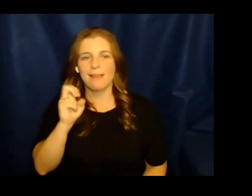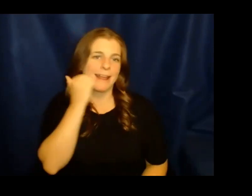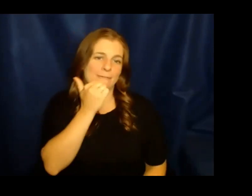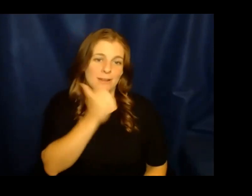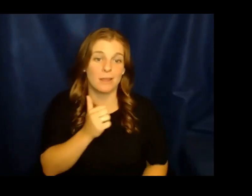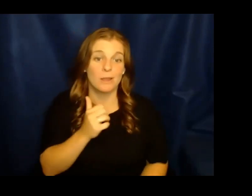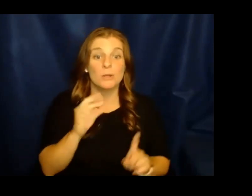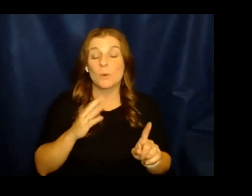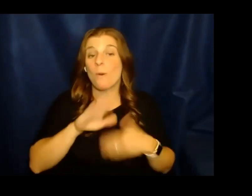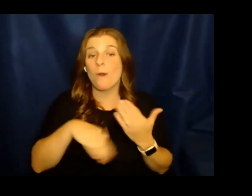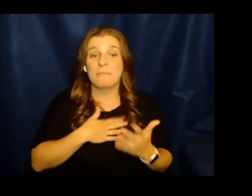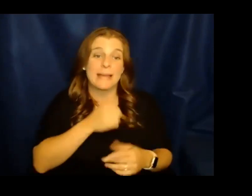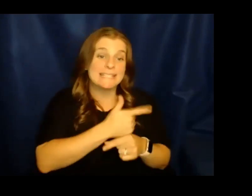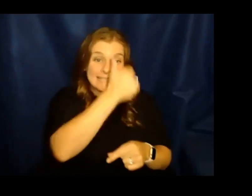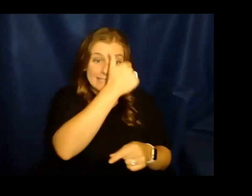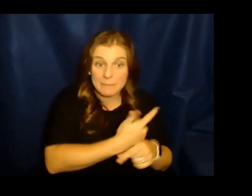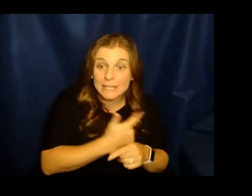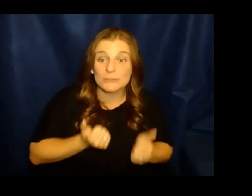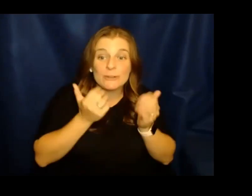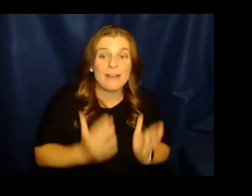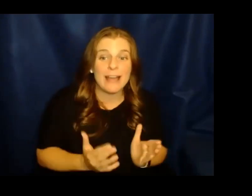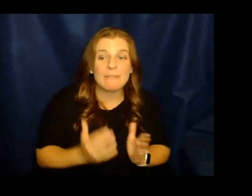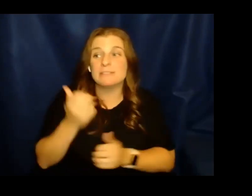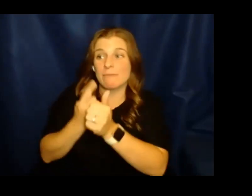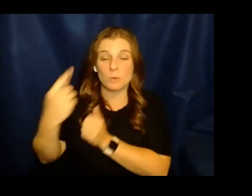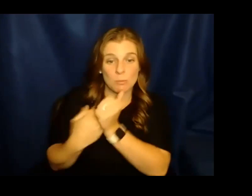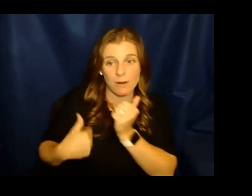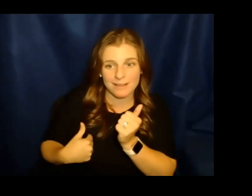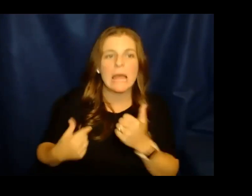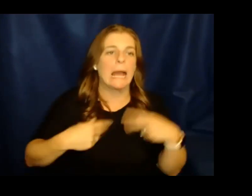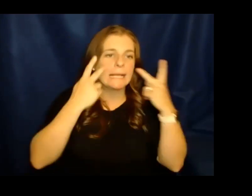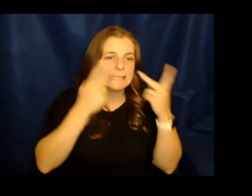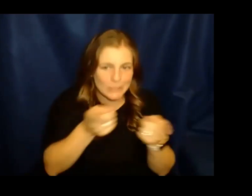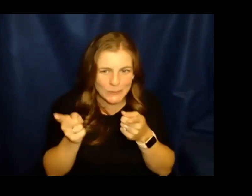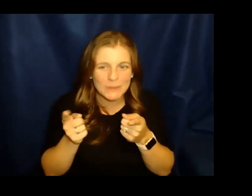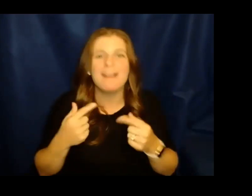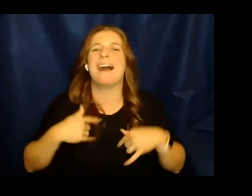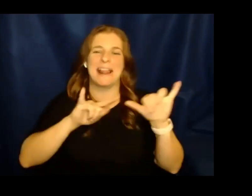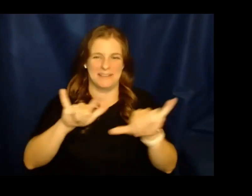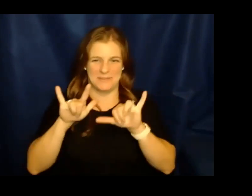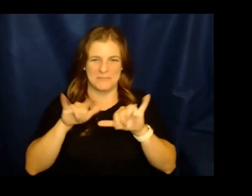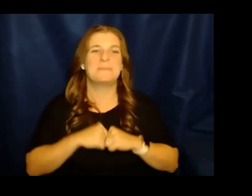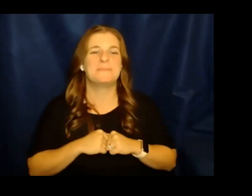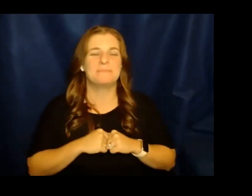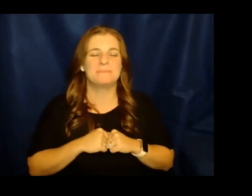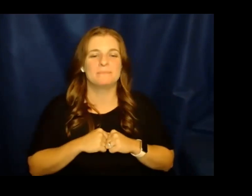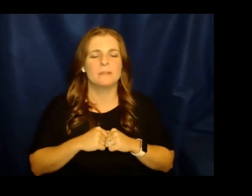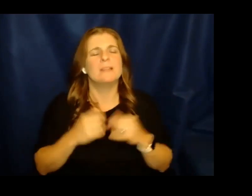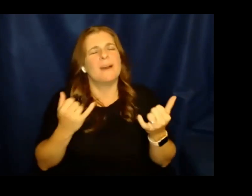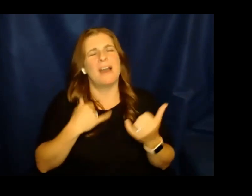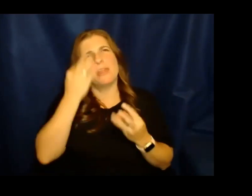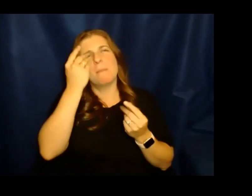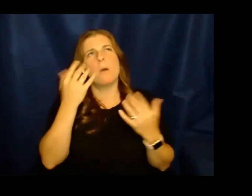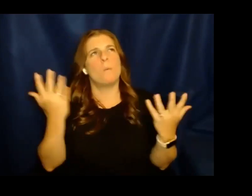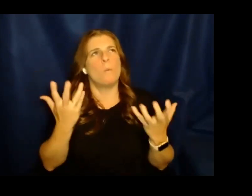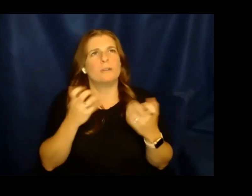sibling survivors and those who support us, I see you and I love you. I was thinking about what I wanted to talk about today, and what I'm going to